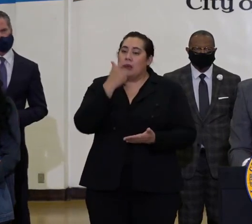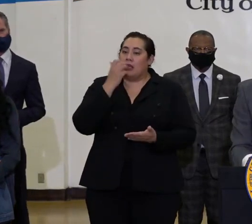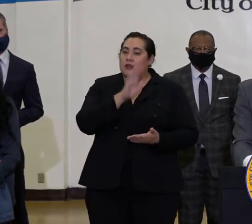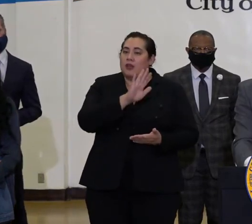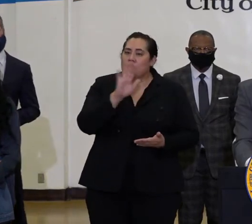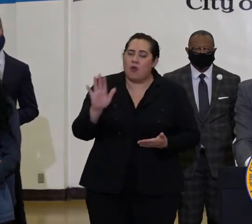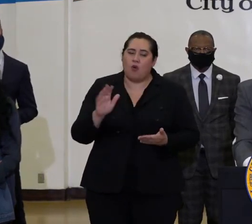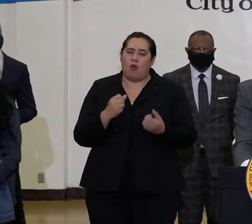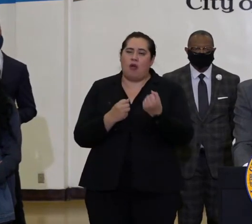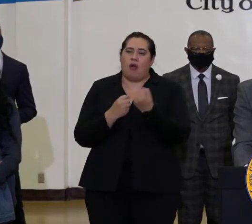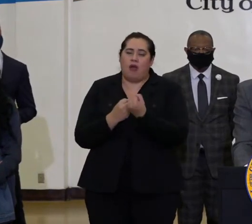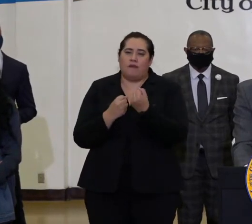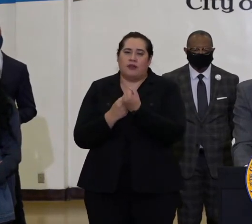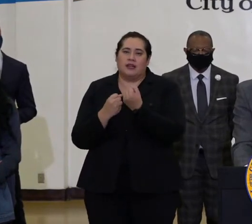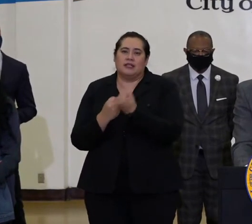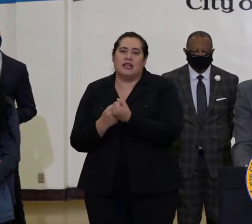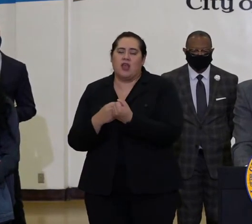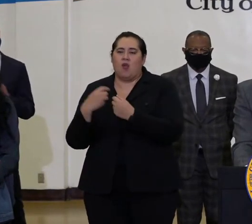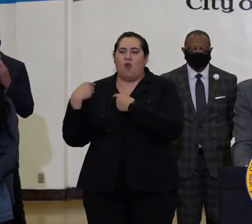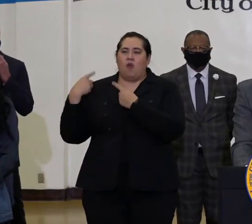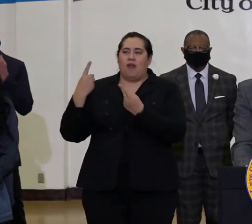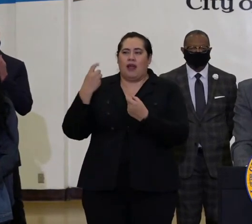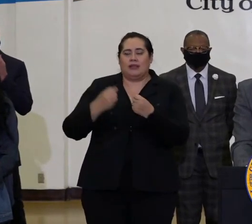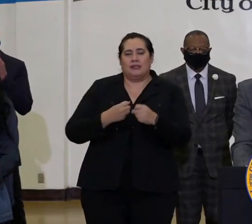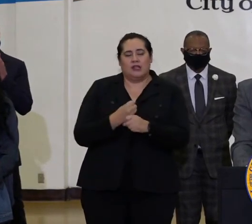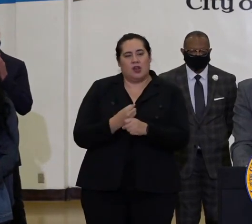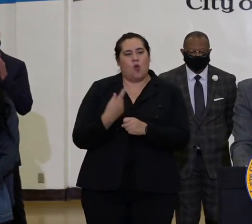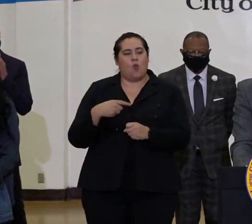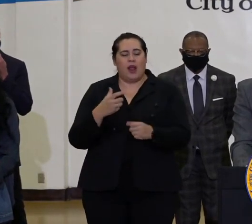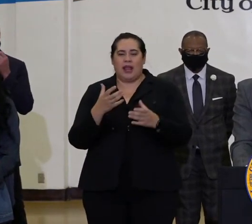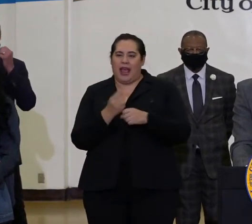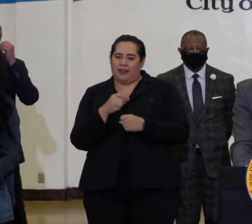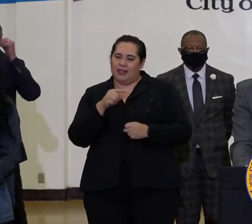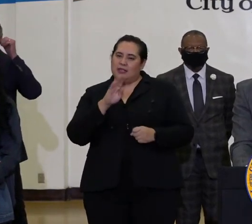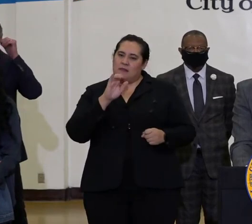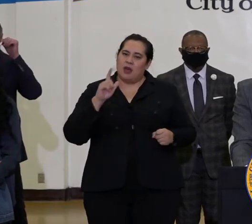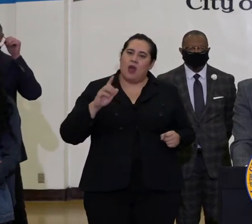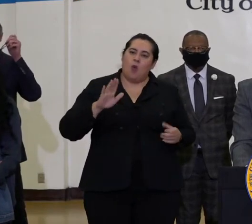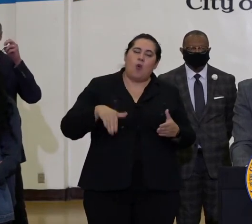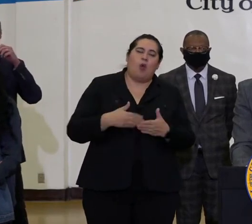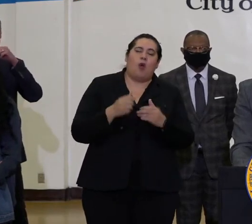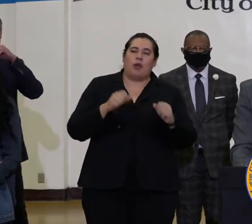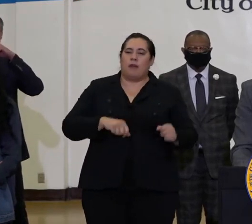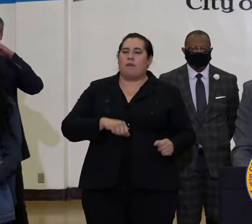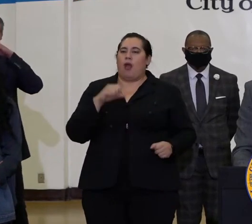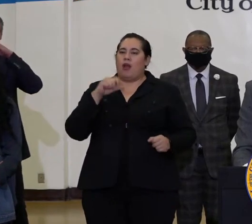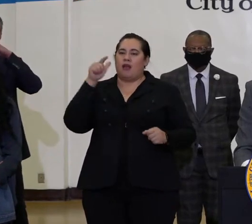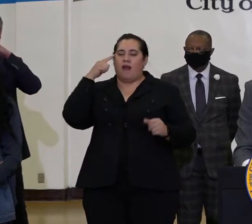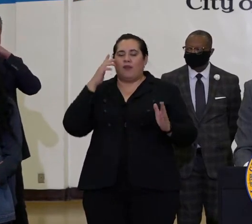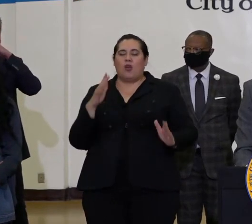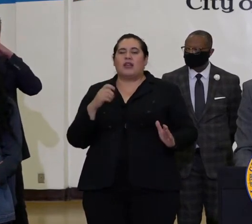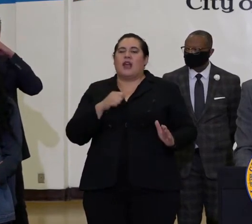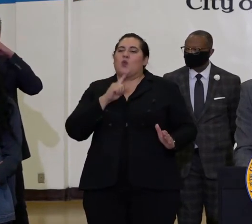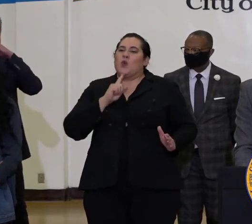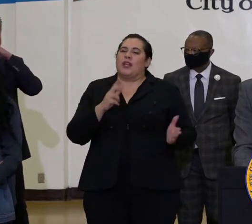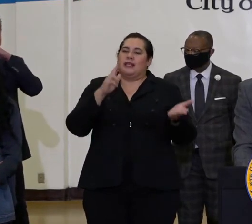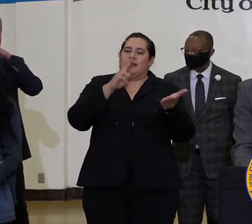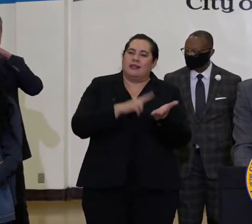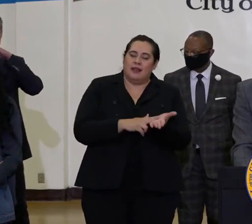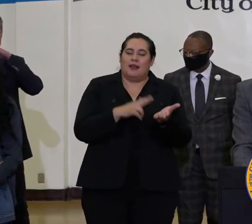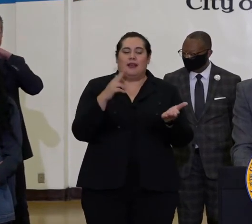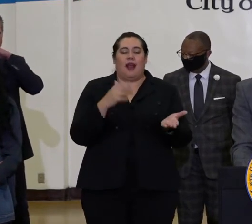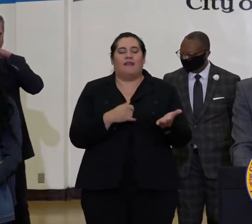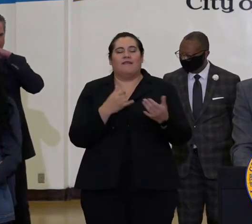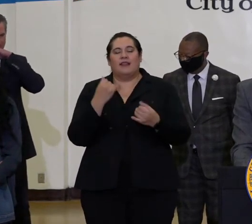of your tireless advocacy over the last year that we get a bill that we can all be proud of and the governor can affix his signature to.